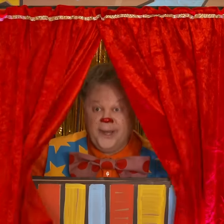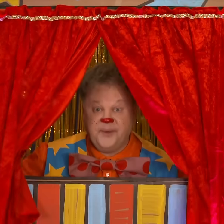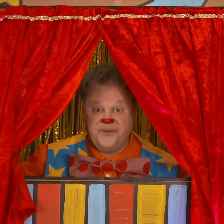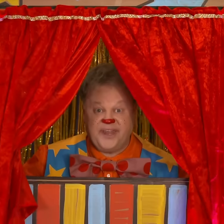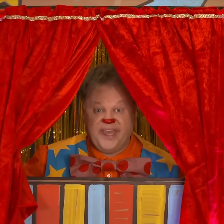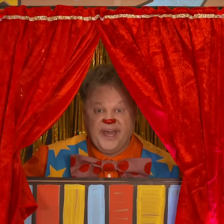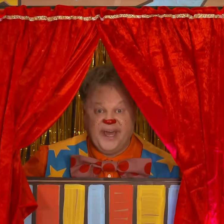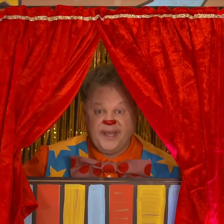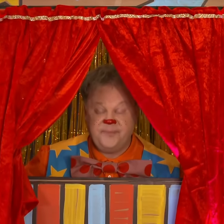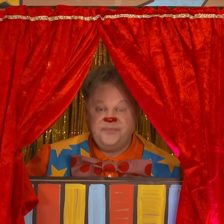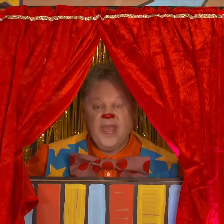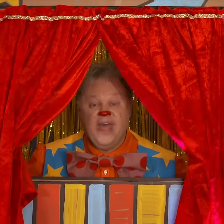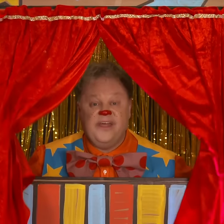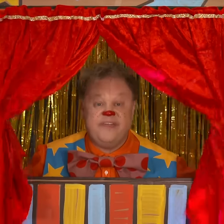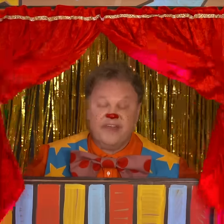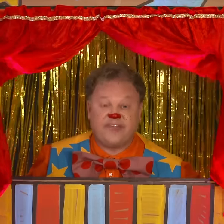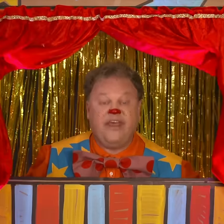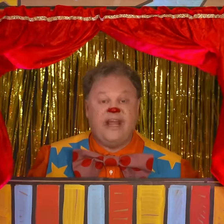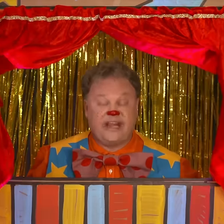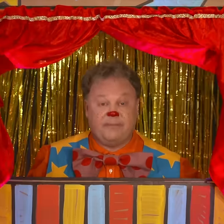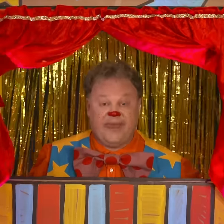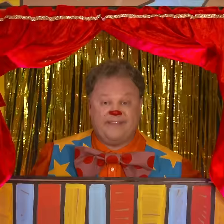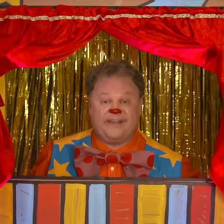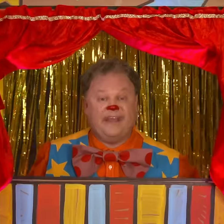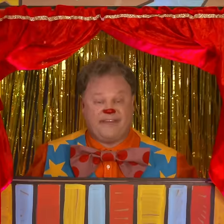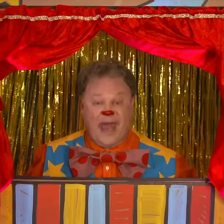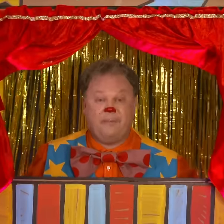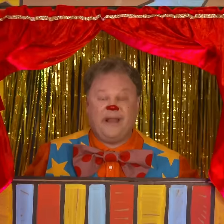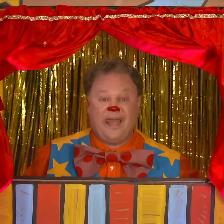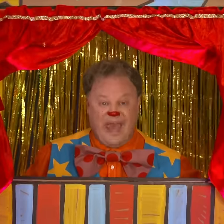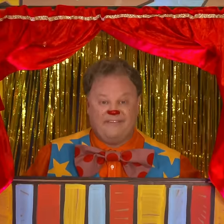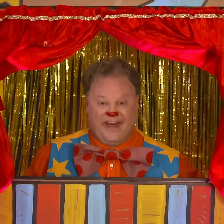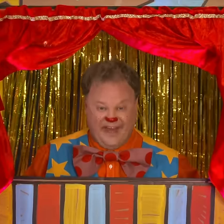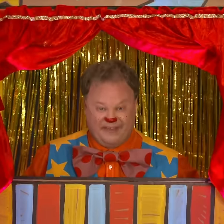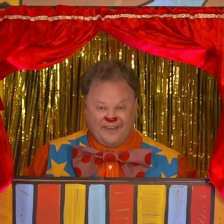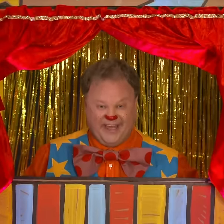Oh dear! The three little pigs lived happily ever after.